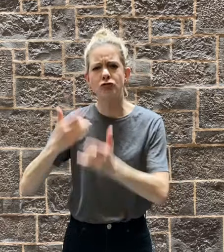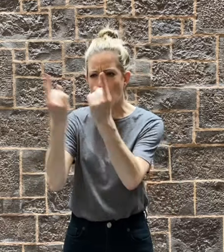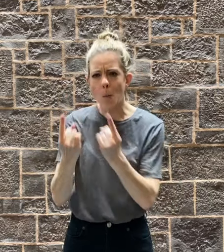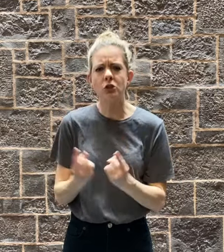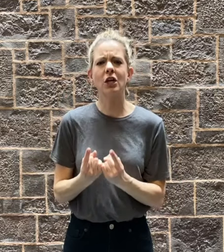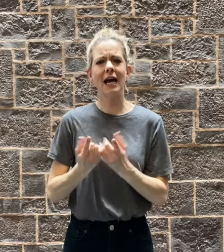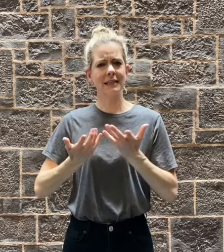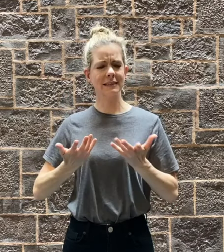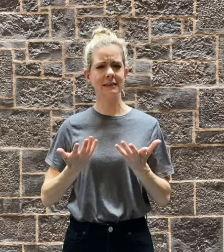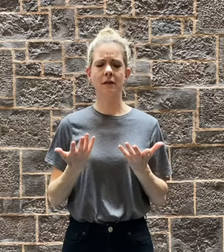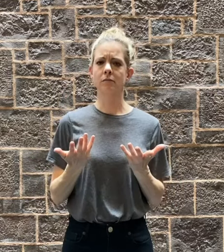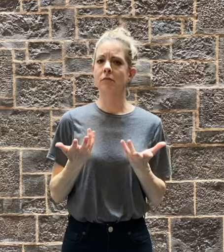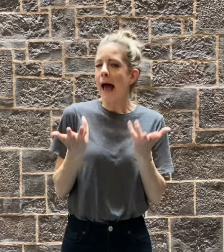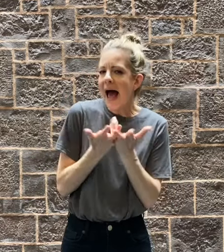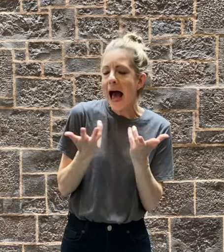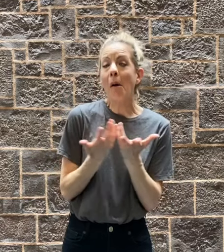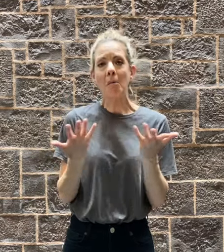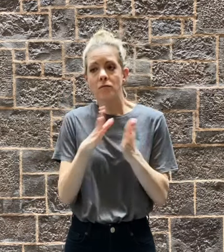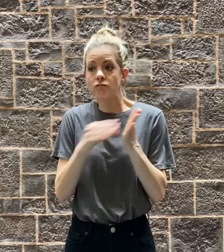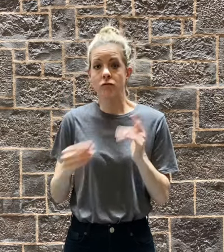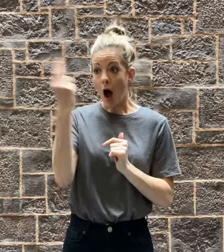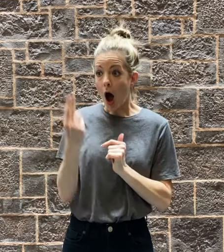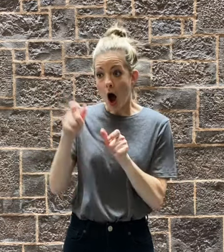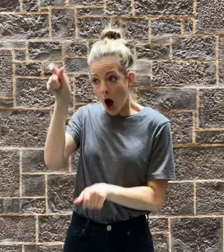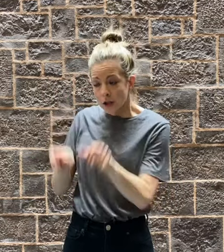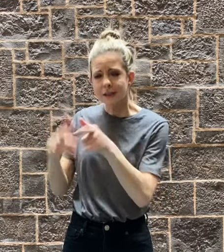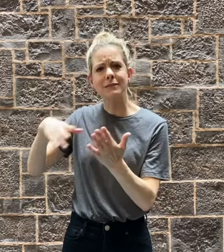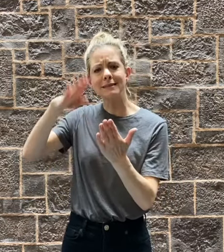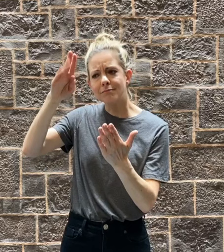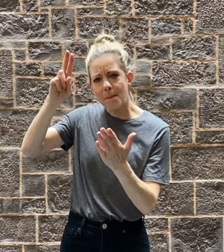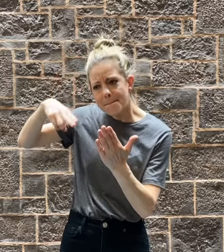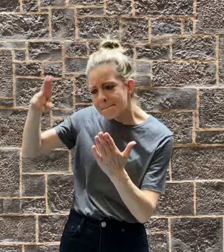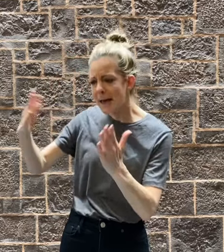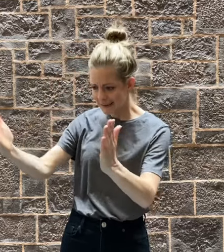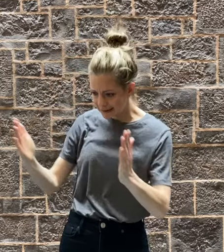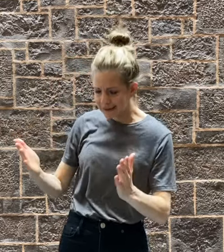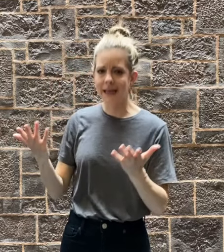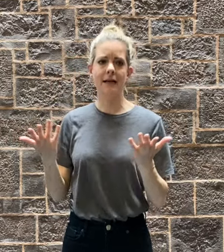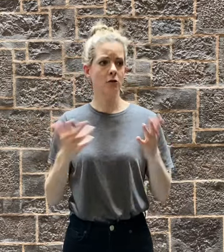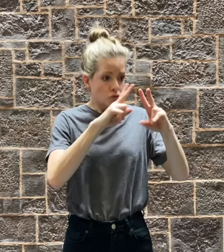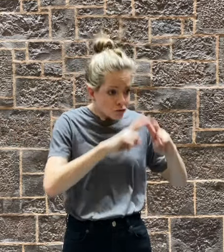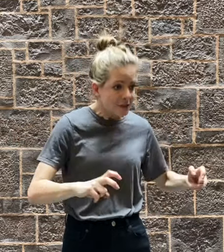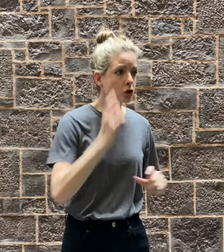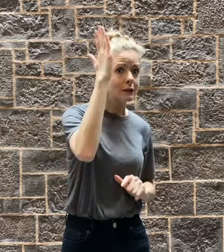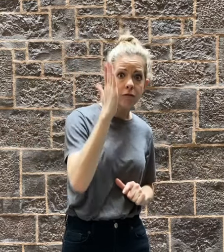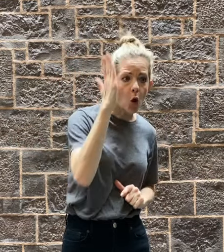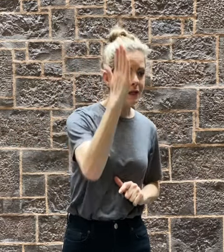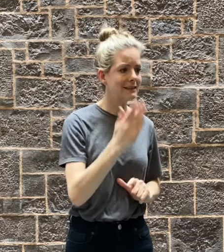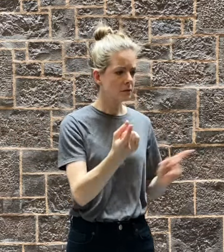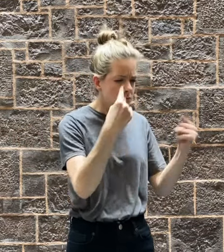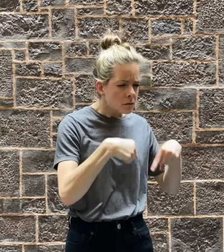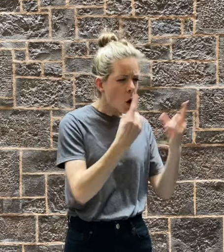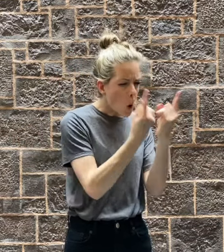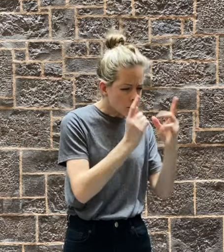So we've had artists producing wonderful commissions, we've had research volunteers coming in and researching some of the objects from the